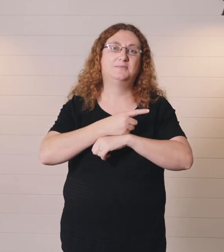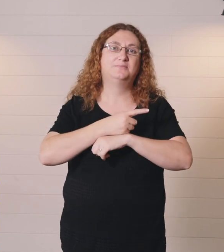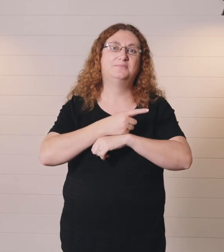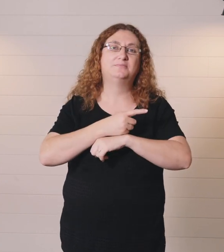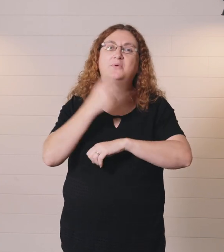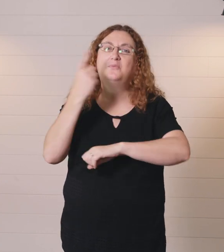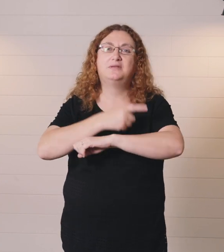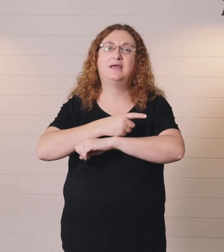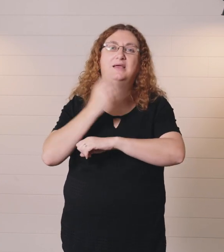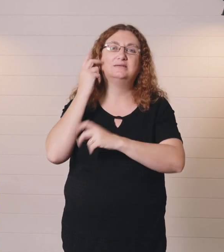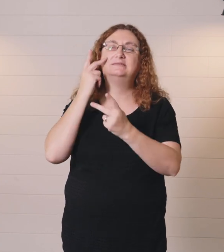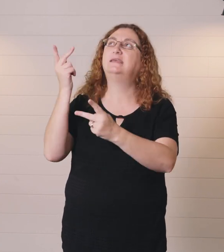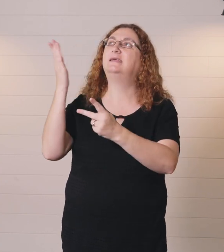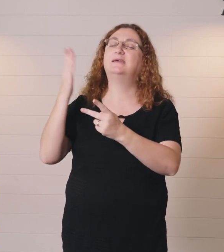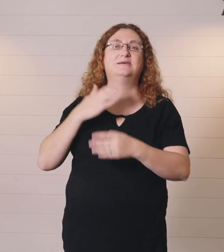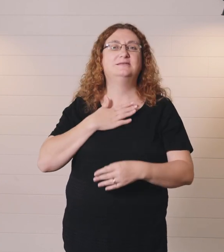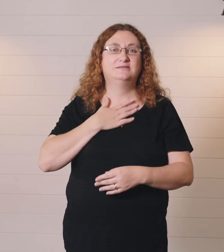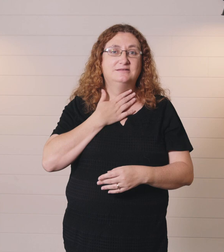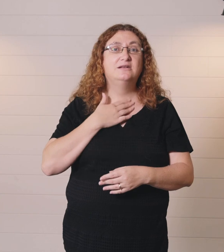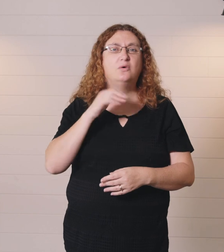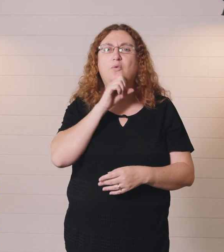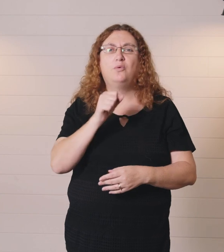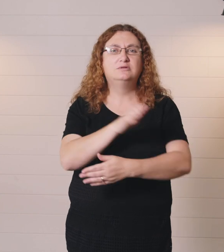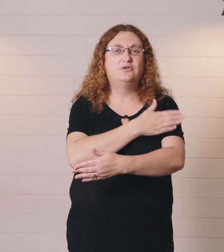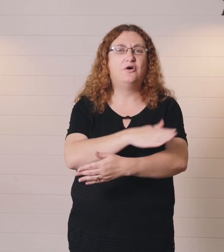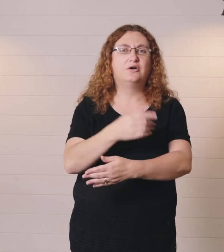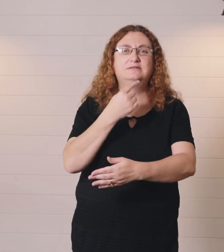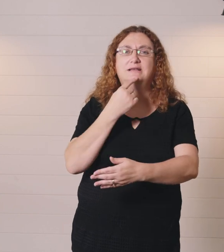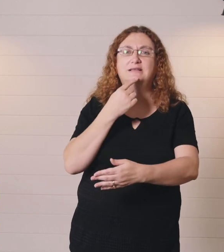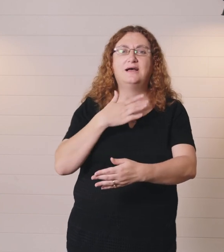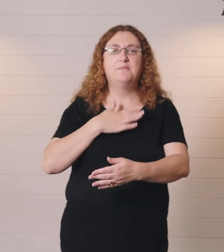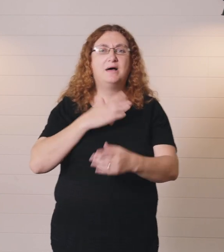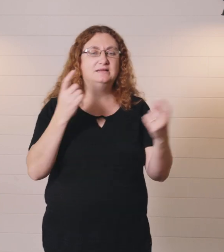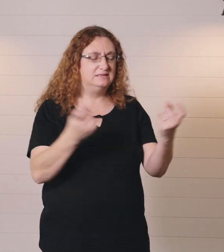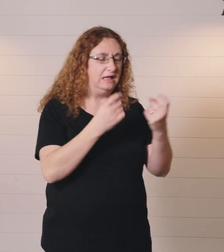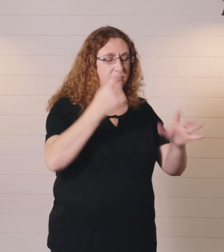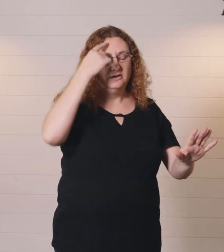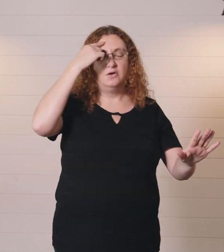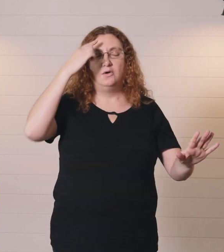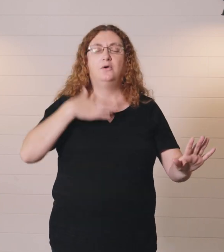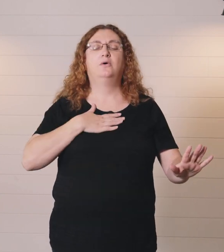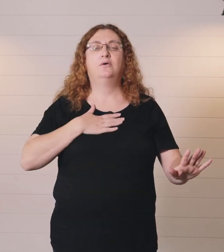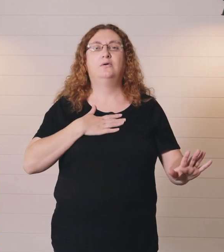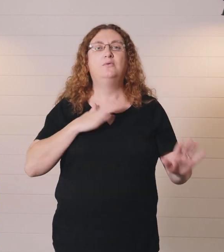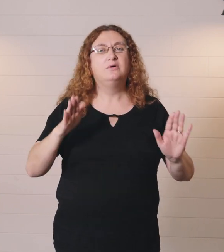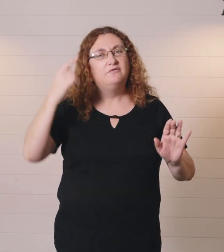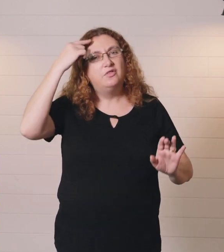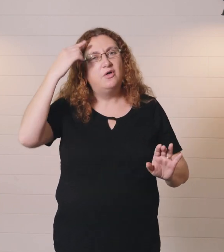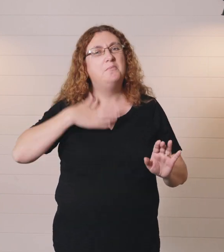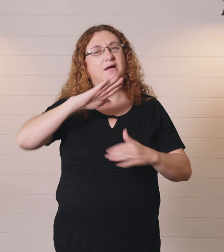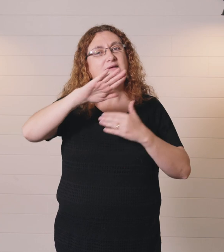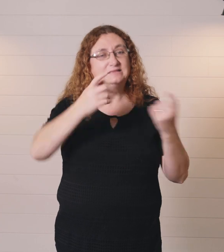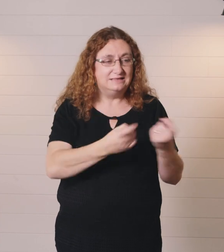of our salvation, like the old hymn says, "My sin, oh, the bliss of this glorious thought, my sin, not in